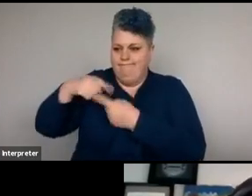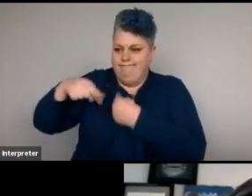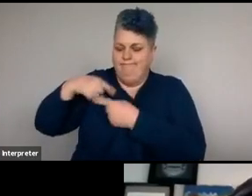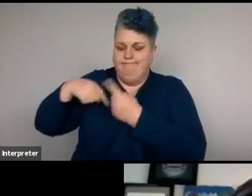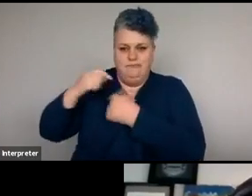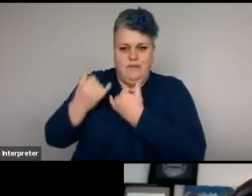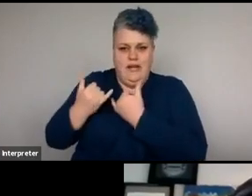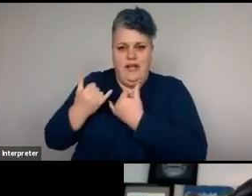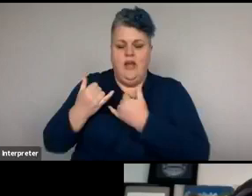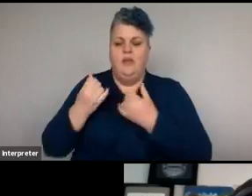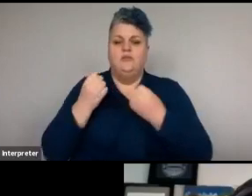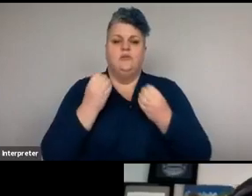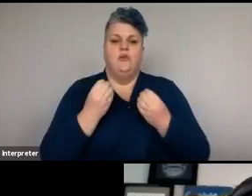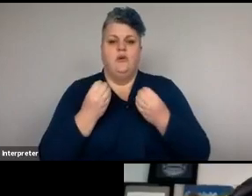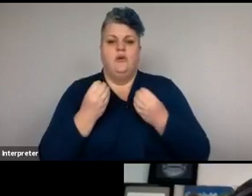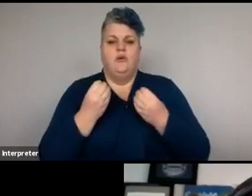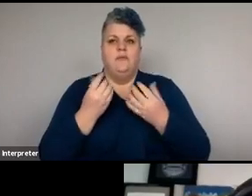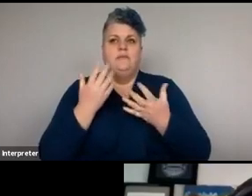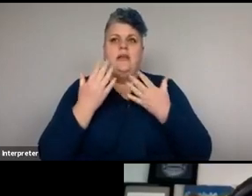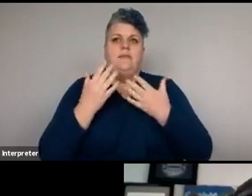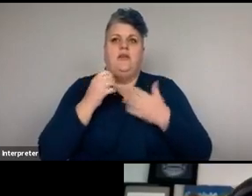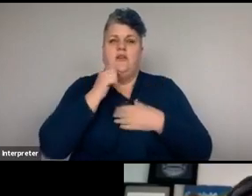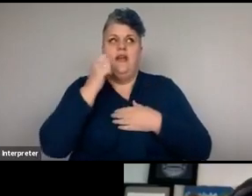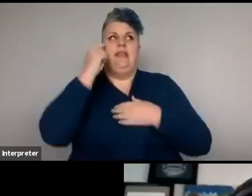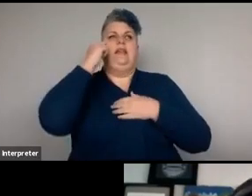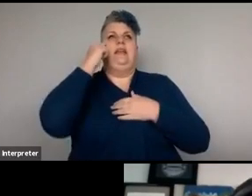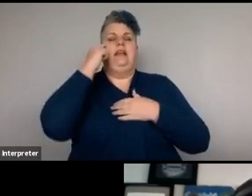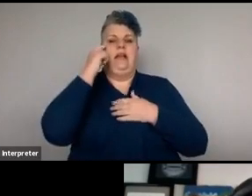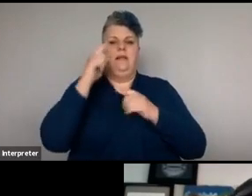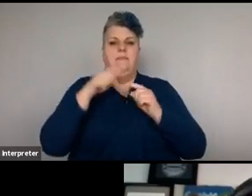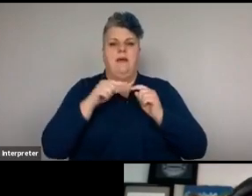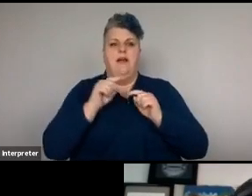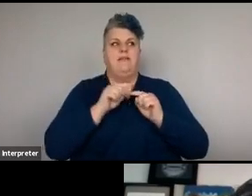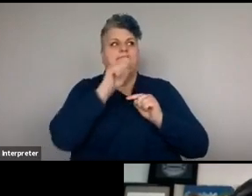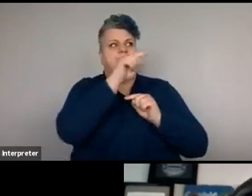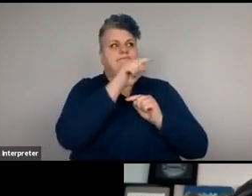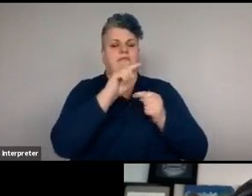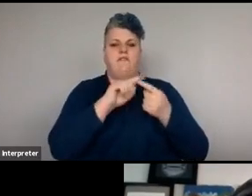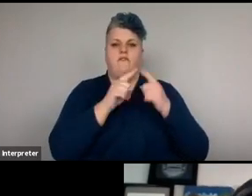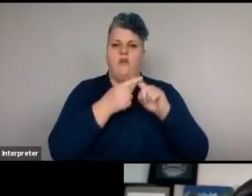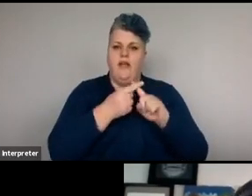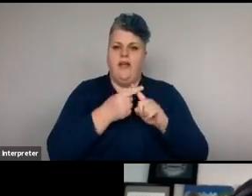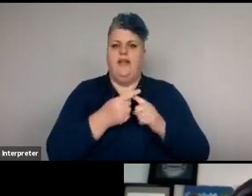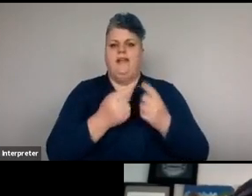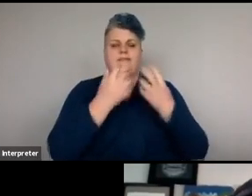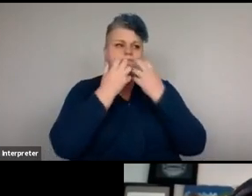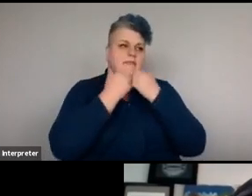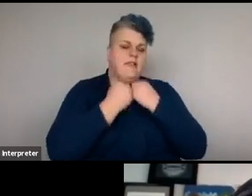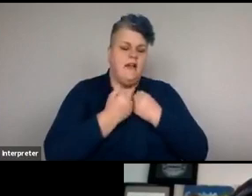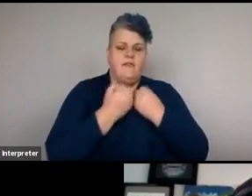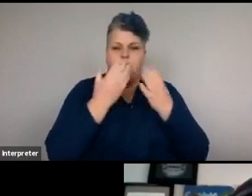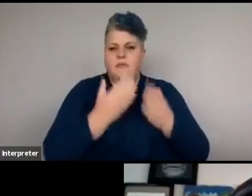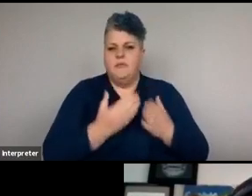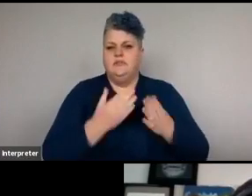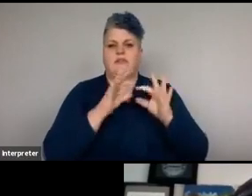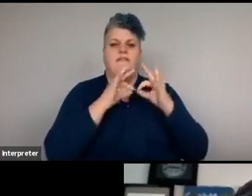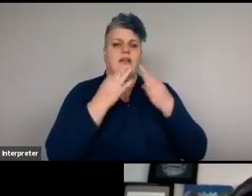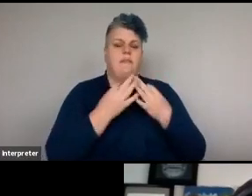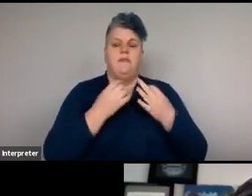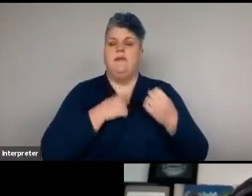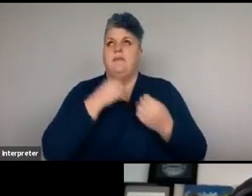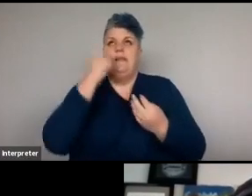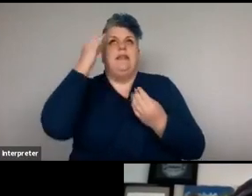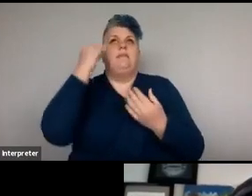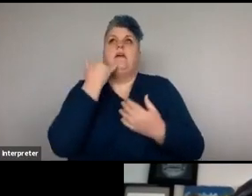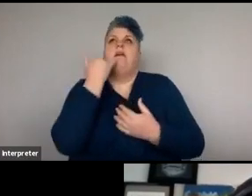may not just think as a friend or a loved one of somebody who might be going through something like that to pick up the phone.